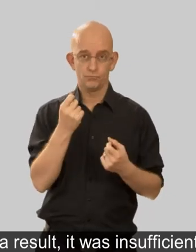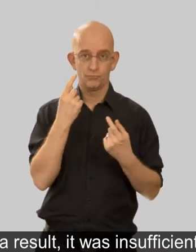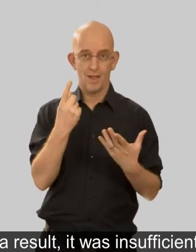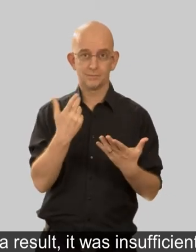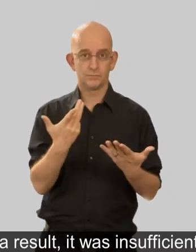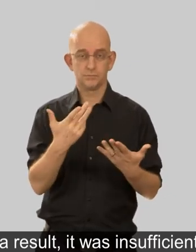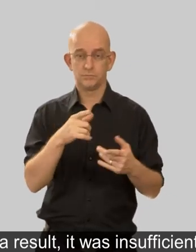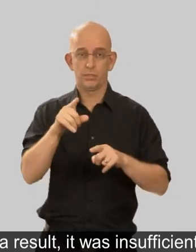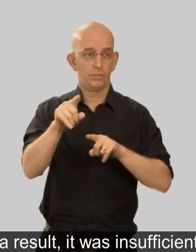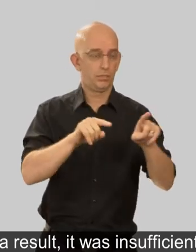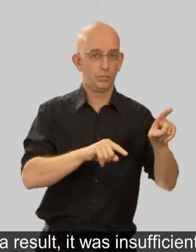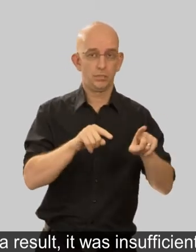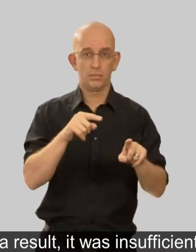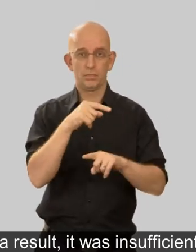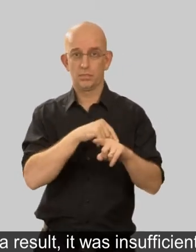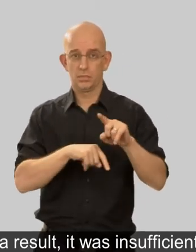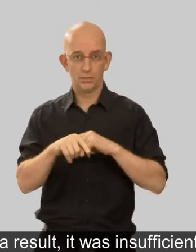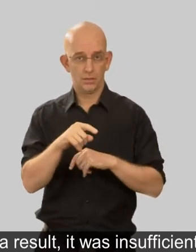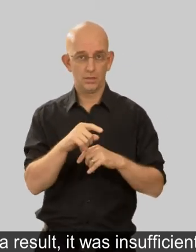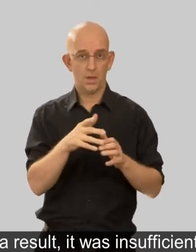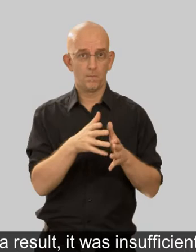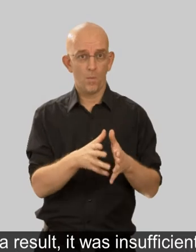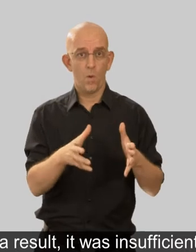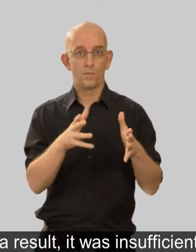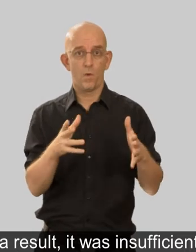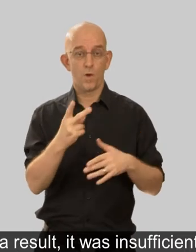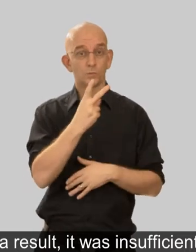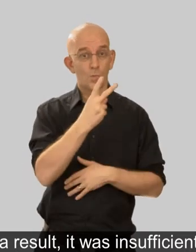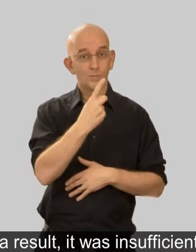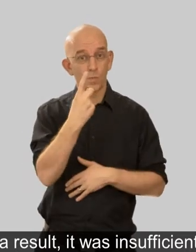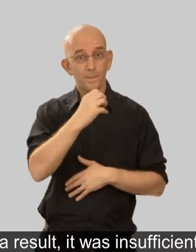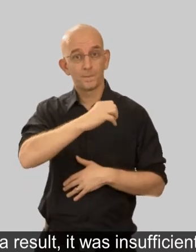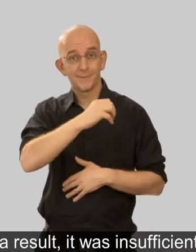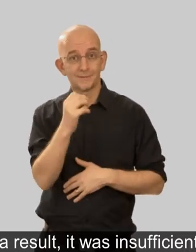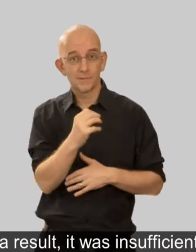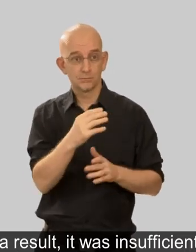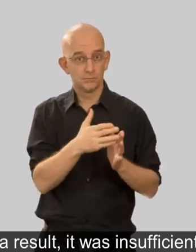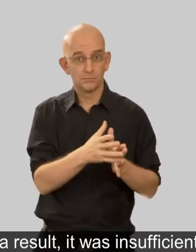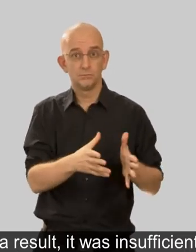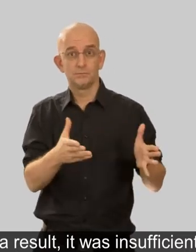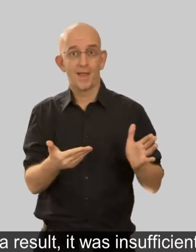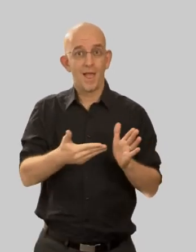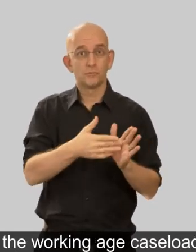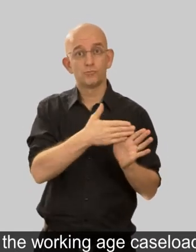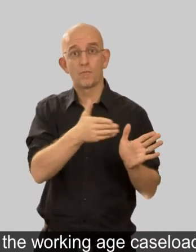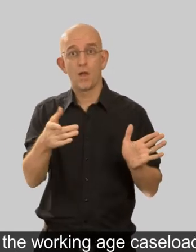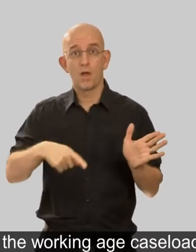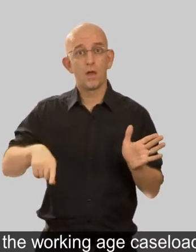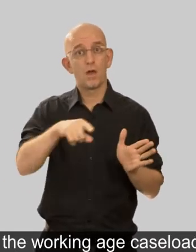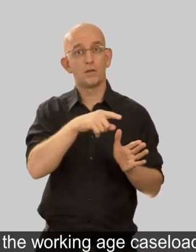As a result, it was insufficiently focused, with a 21% increase in the working